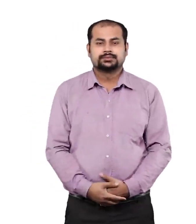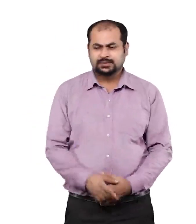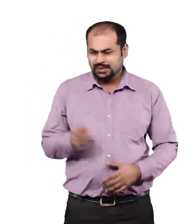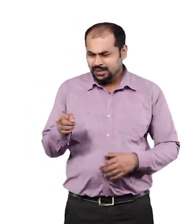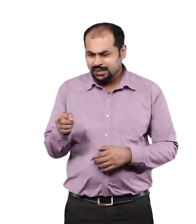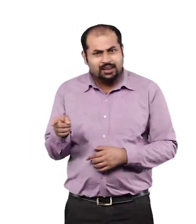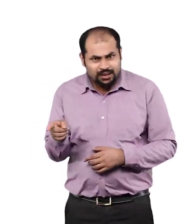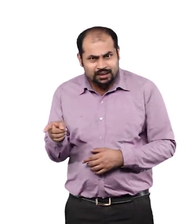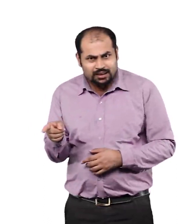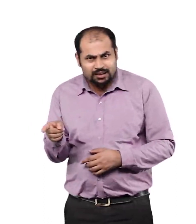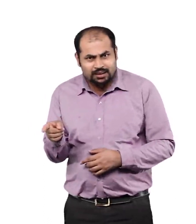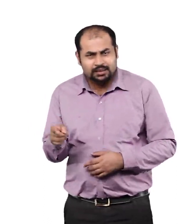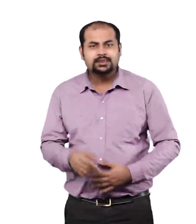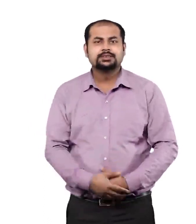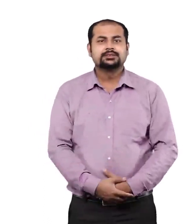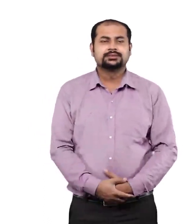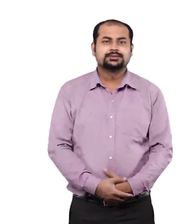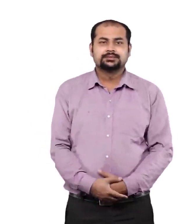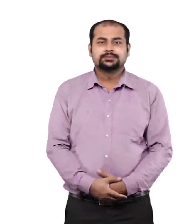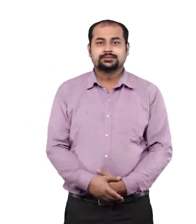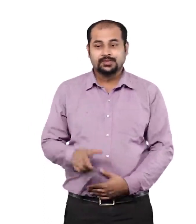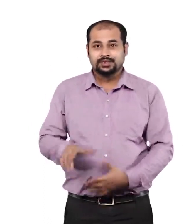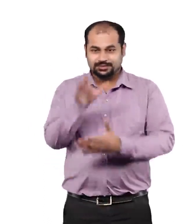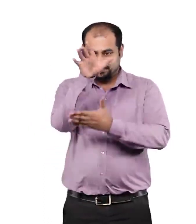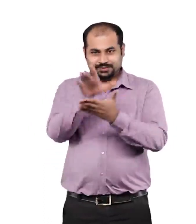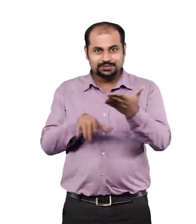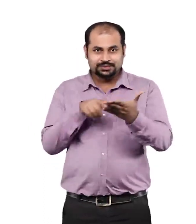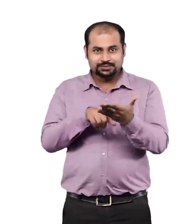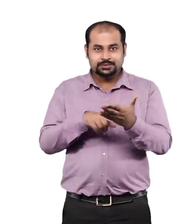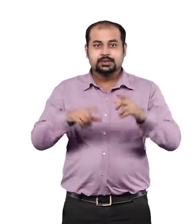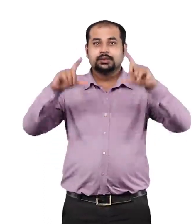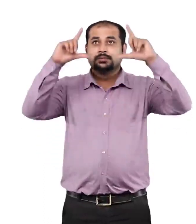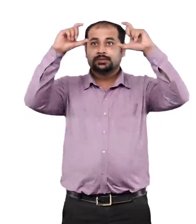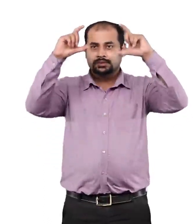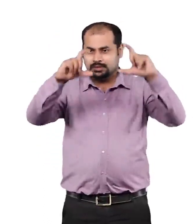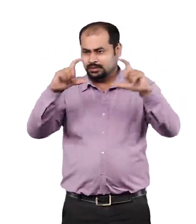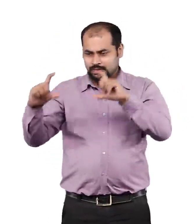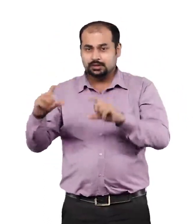Is that so? This page has 3 pictures